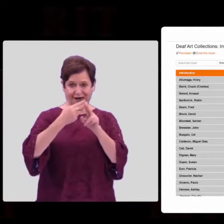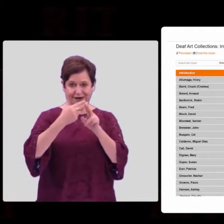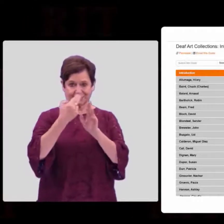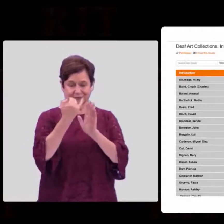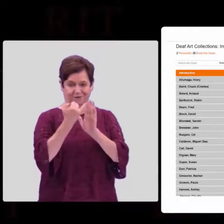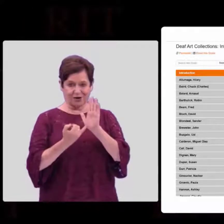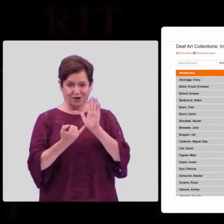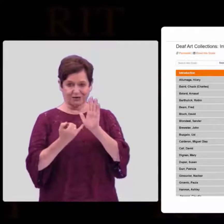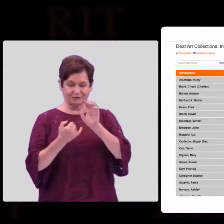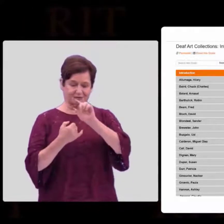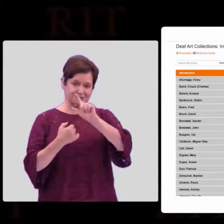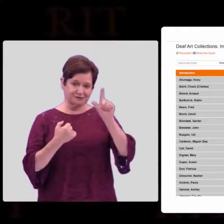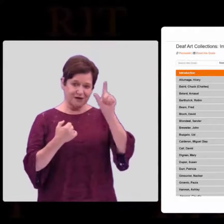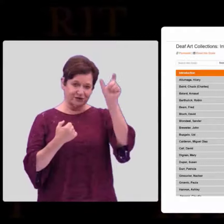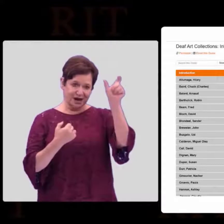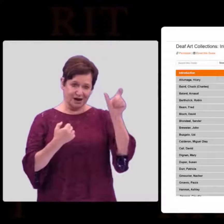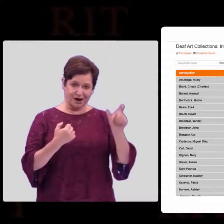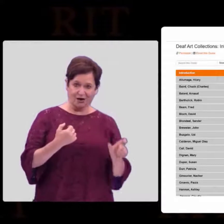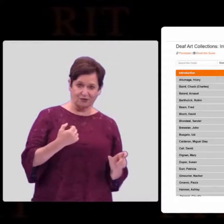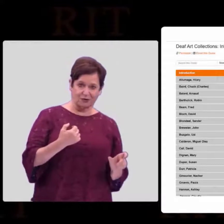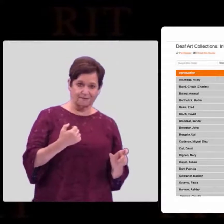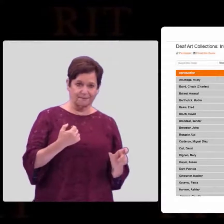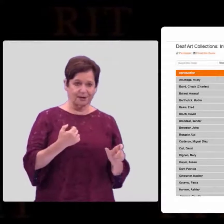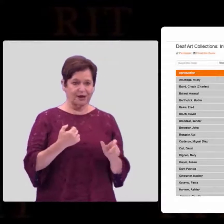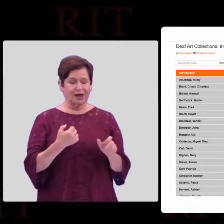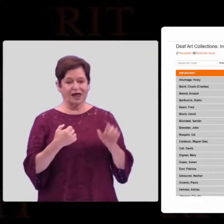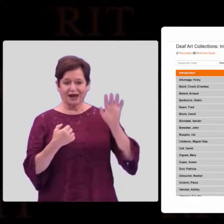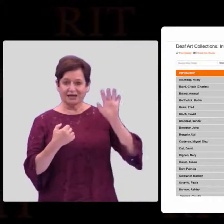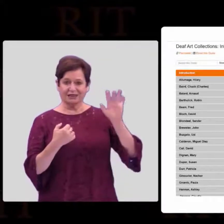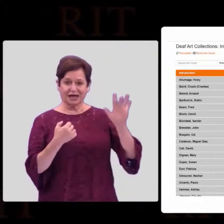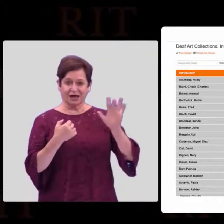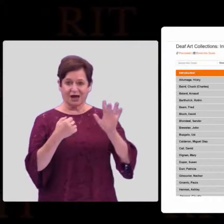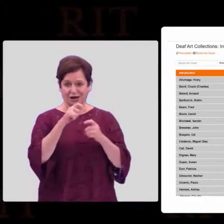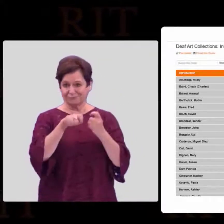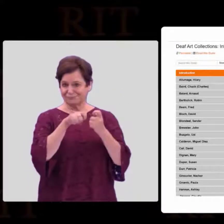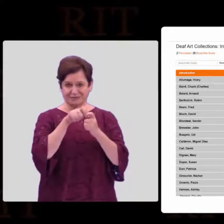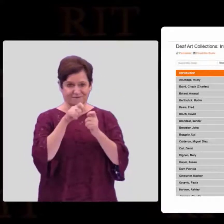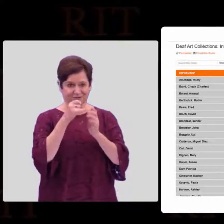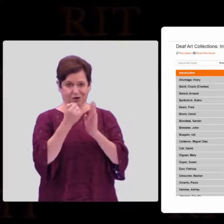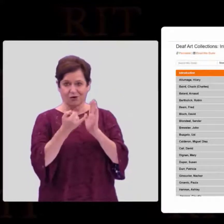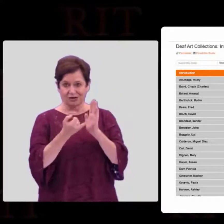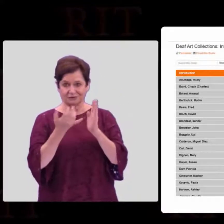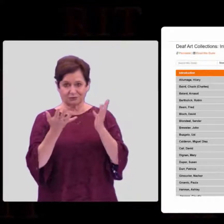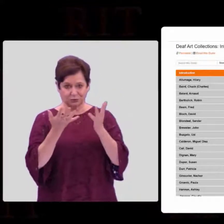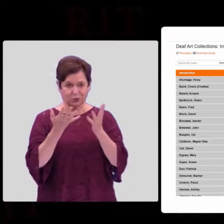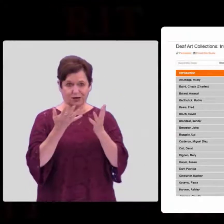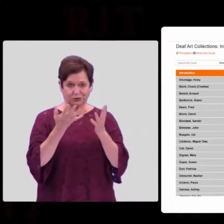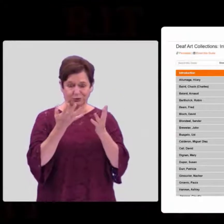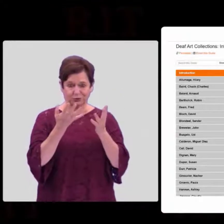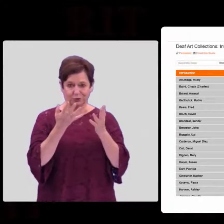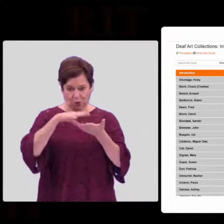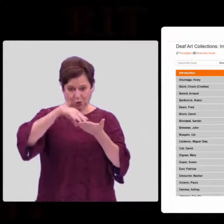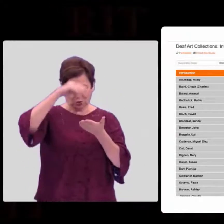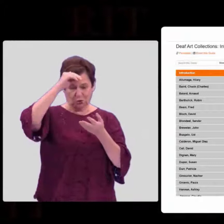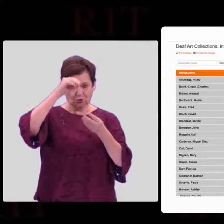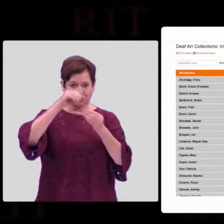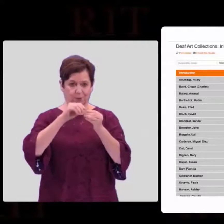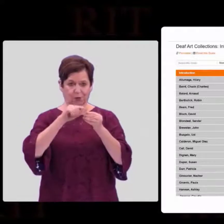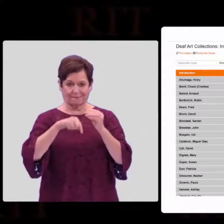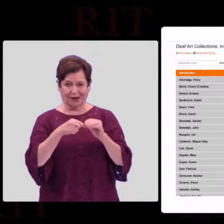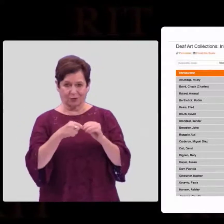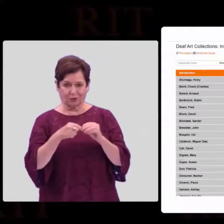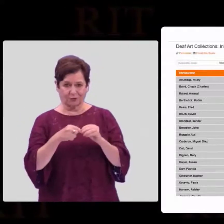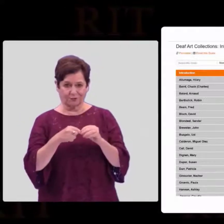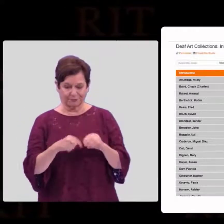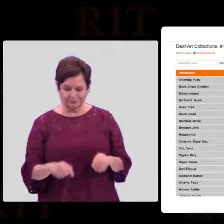You can see the names of the artists in the left-hand column and their specific artwork you want to learn about.